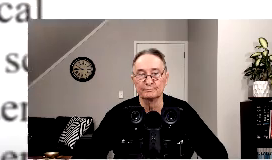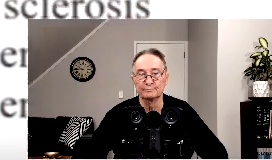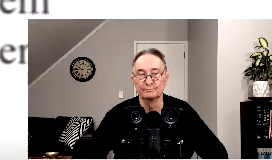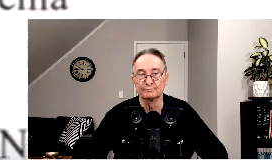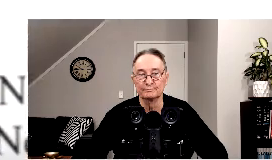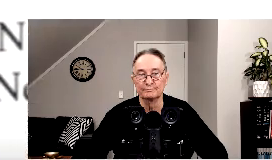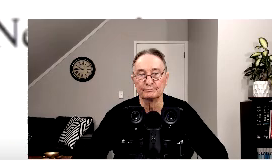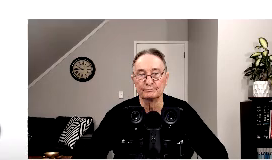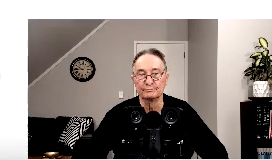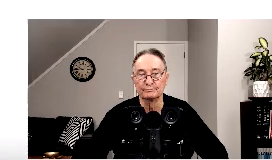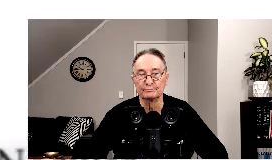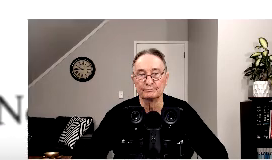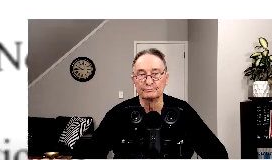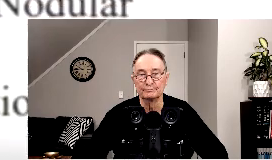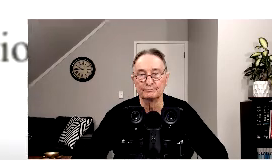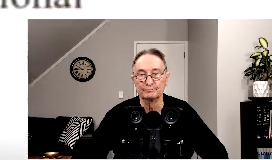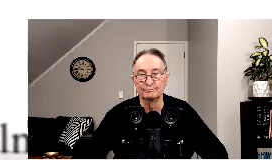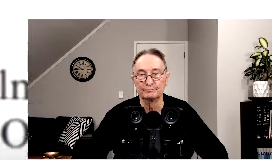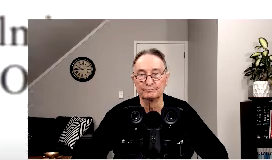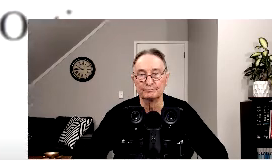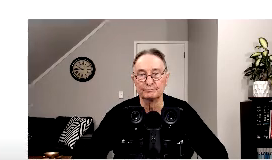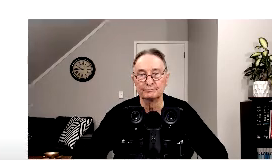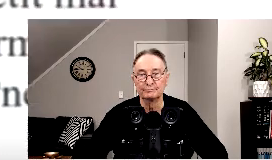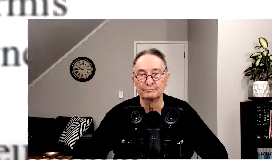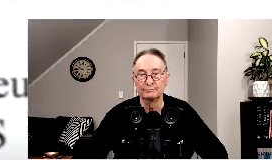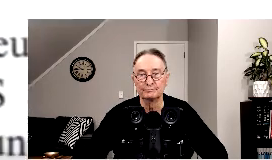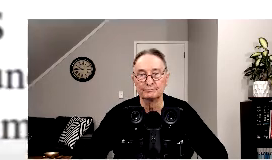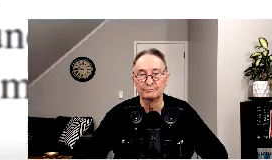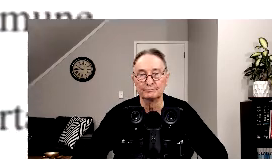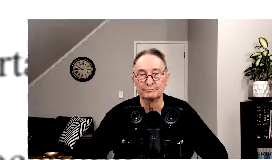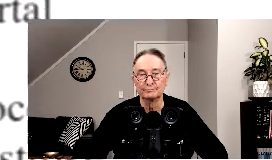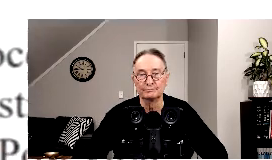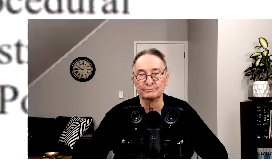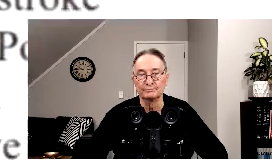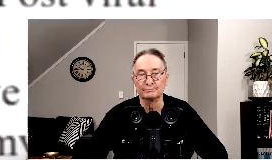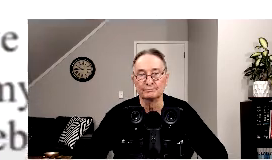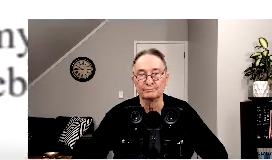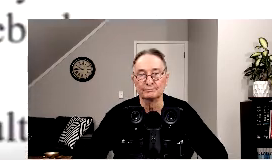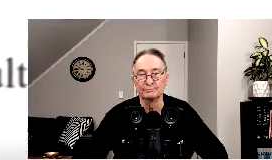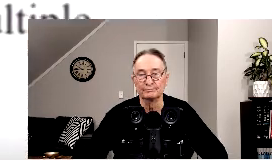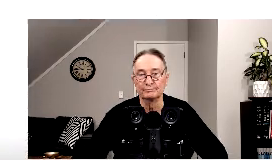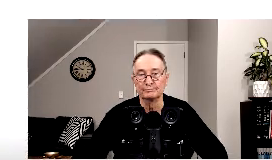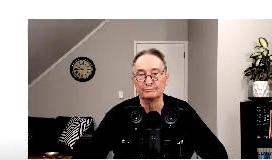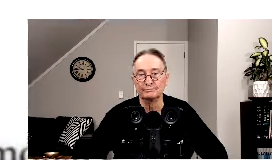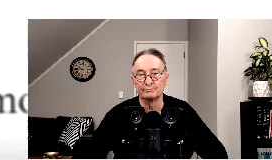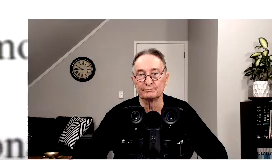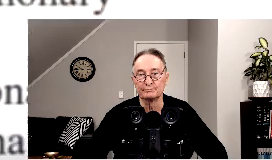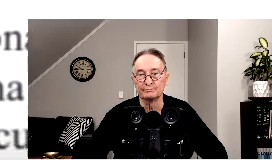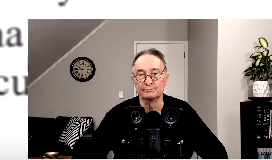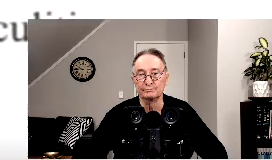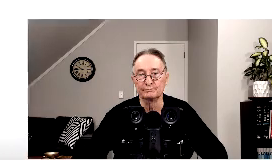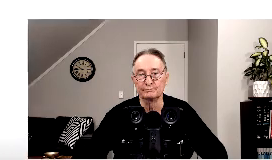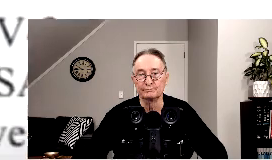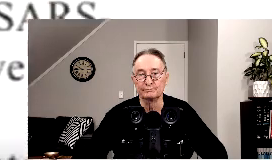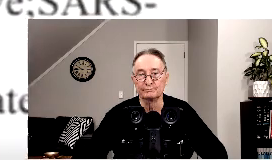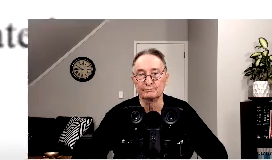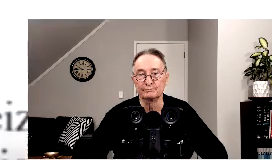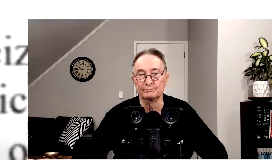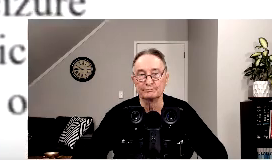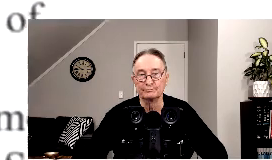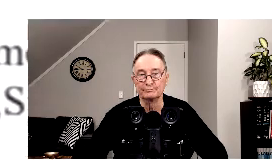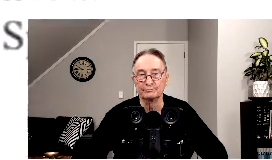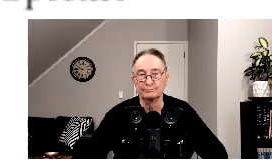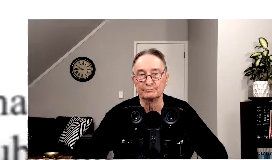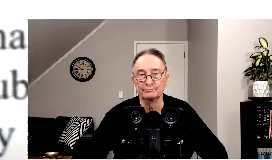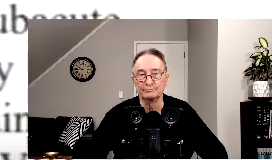administered the vaccine. Now, again, just because something is present on that long list does not mean necessarily that it is an adverse reaction that came from the vaccines.